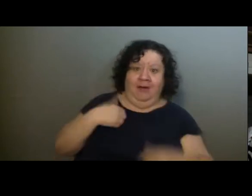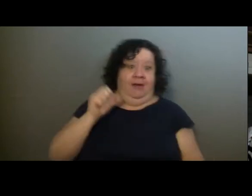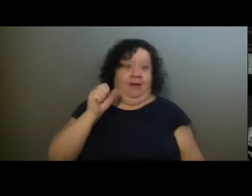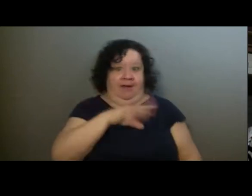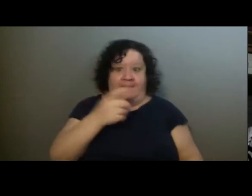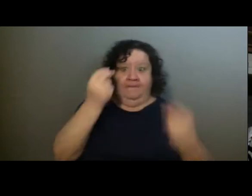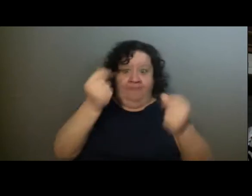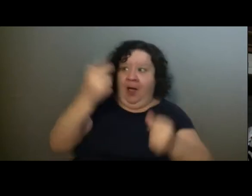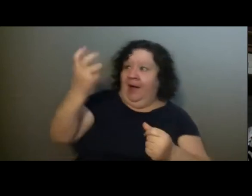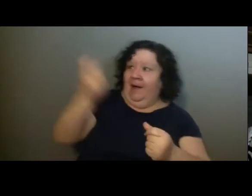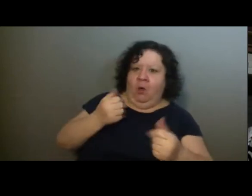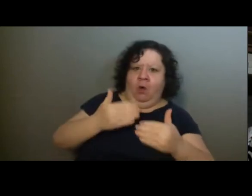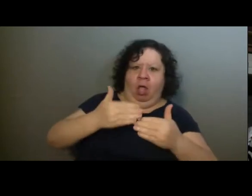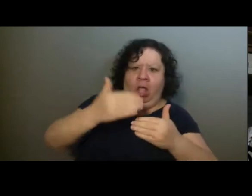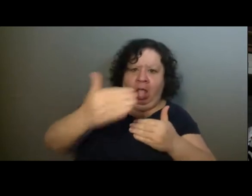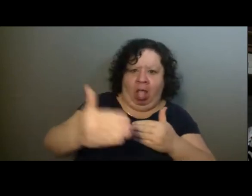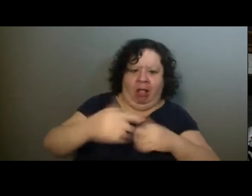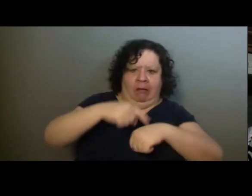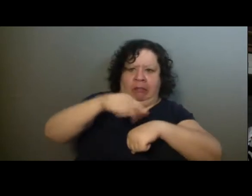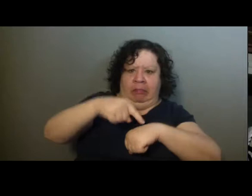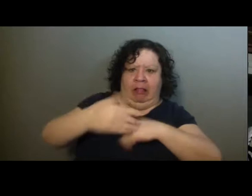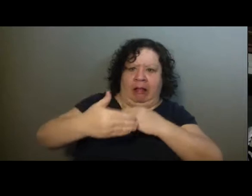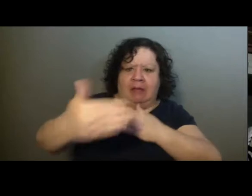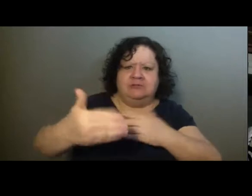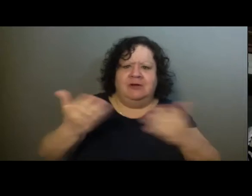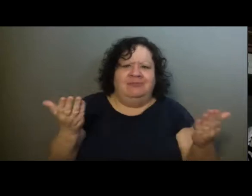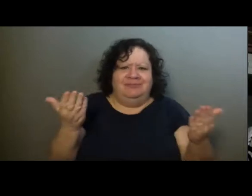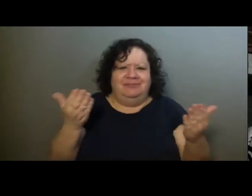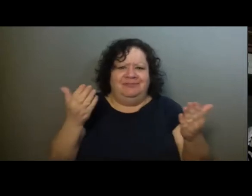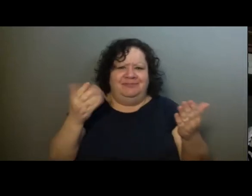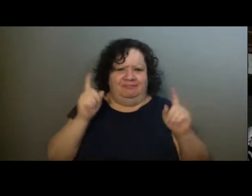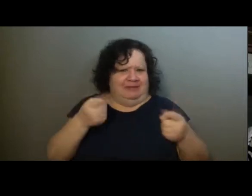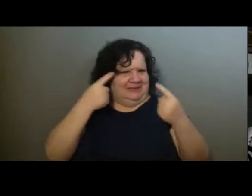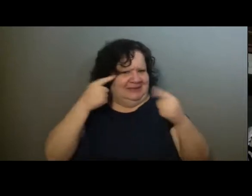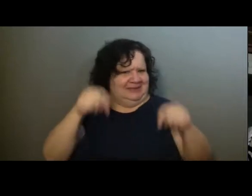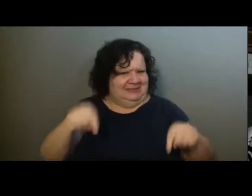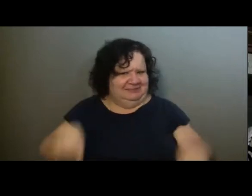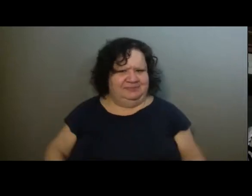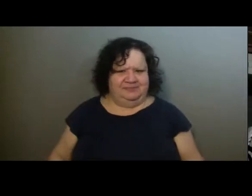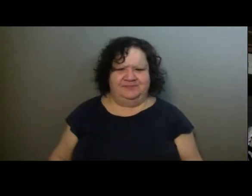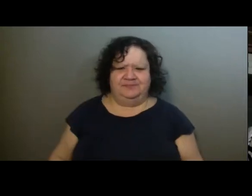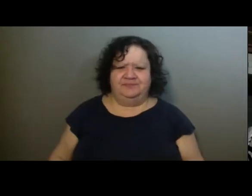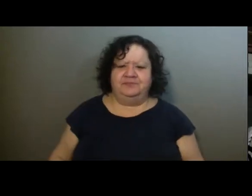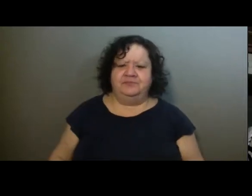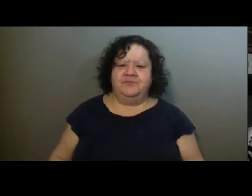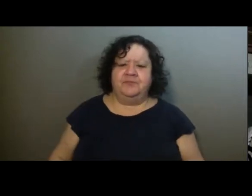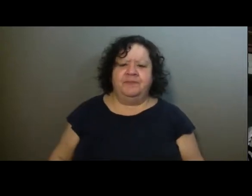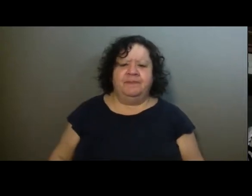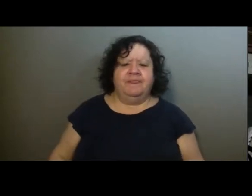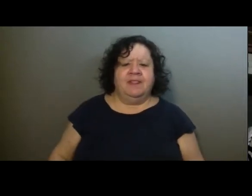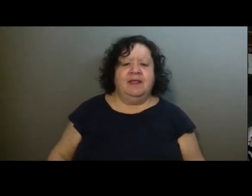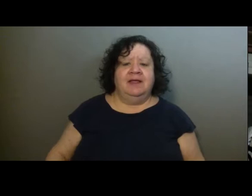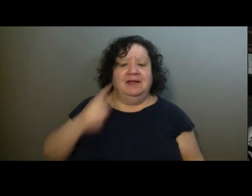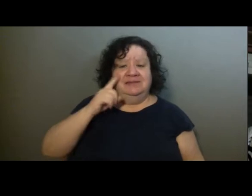actually deliver and using social media platforms. For most OPDs in the Pacific region, they receive the message firsthand